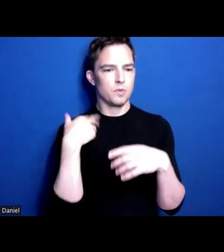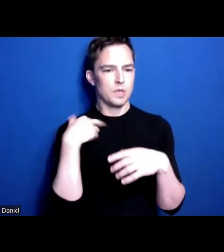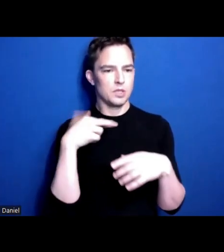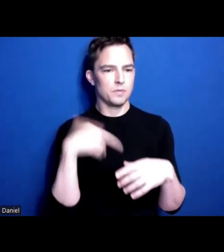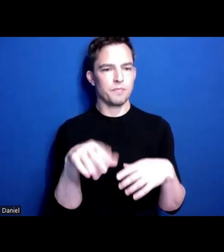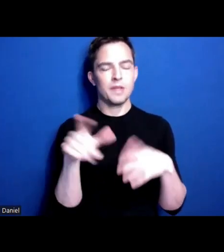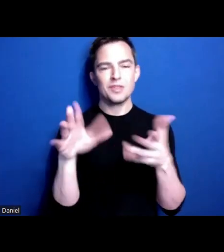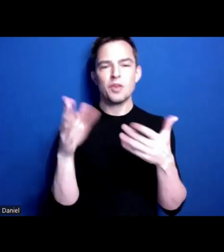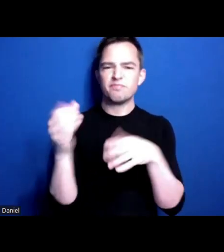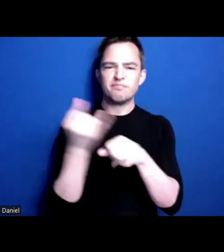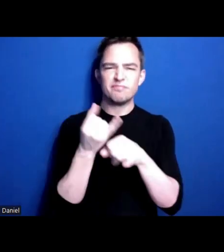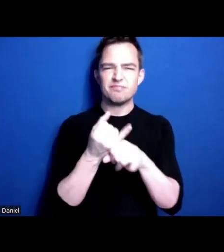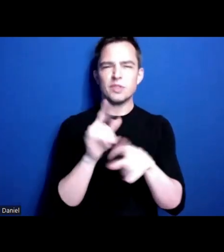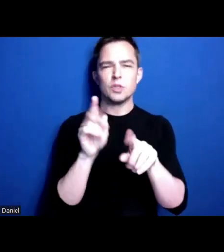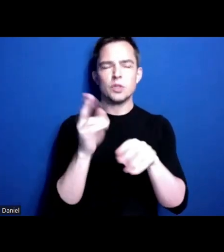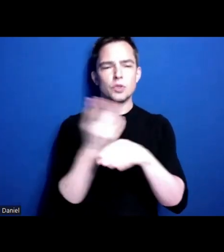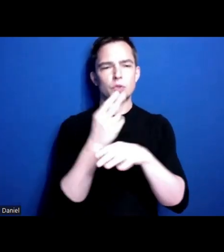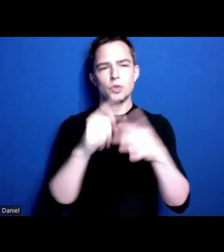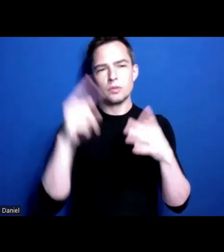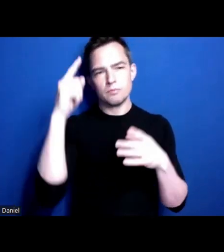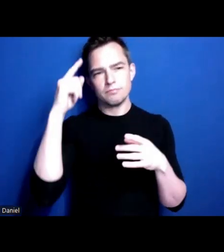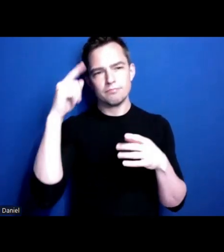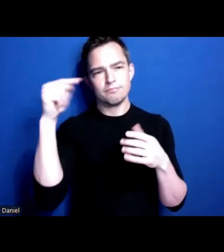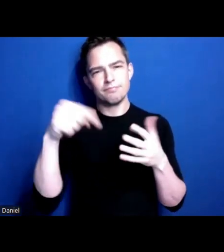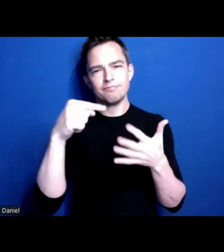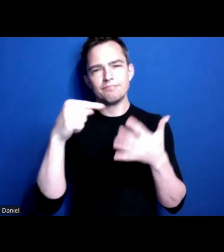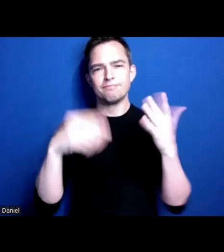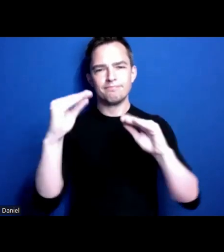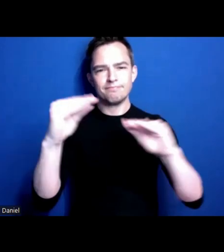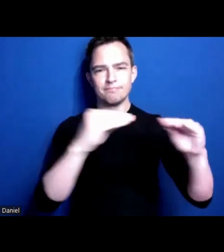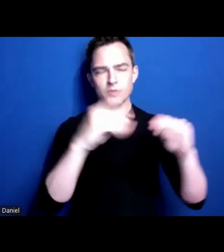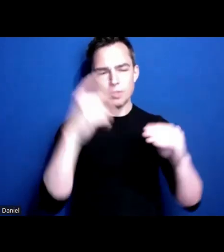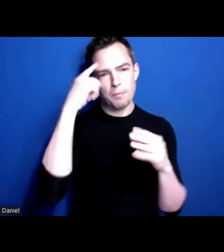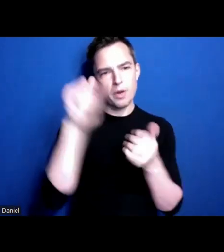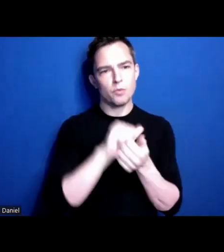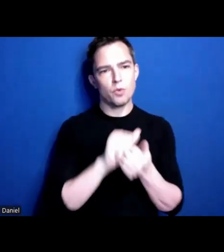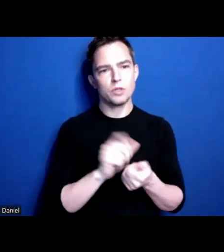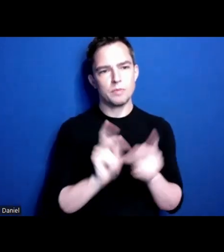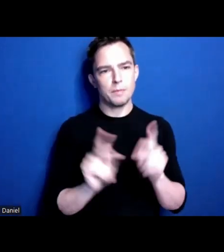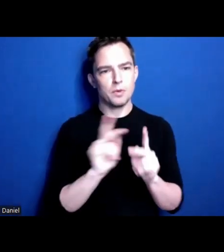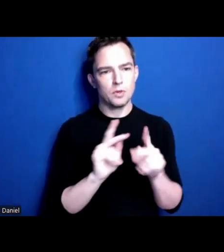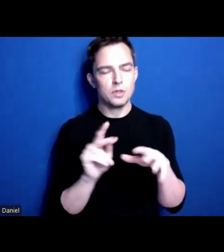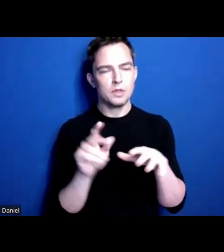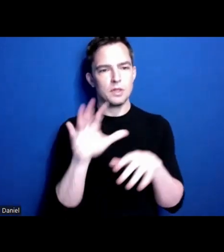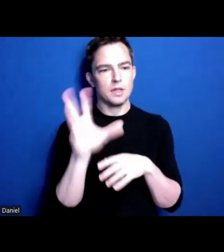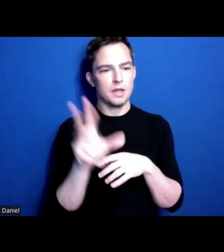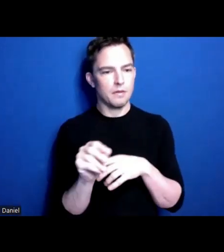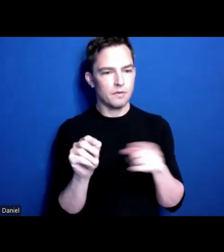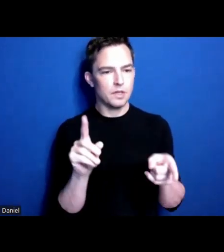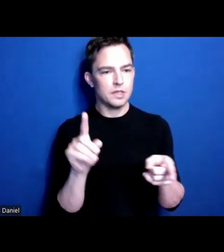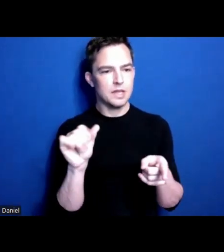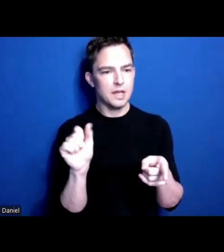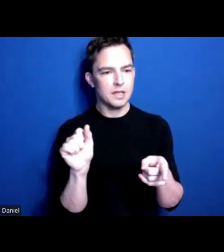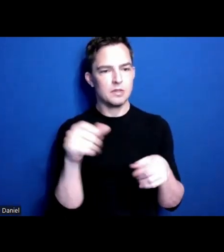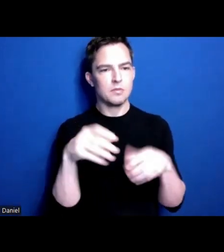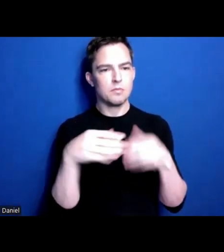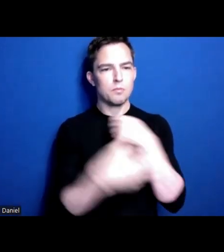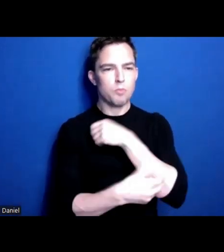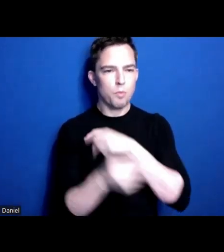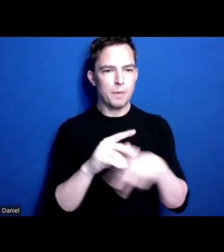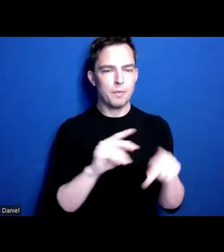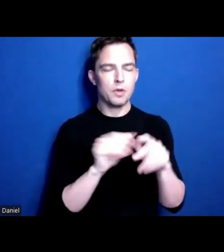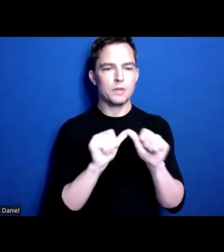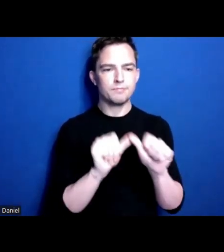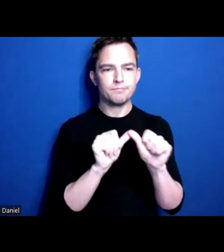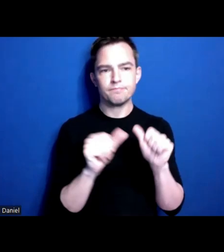people, to conceal the presence, histories, and knowledges of African and African diaspora people, and to perpetuate misinformation